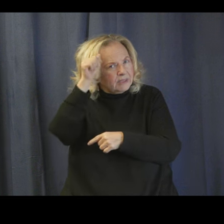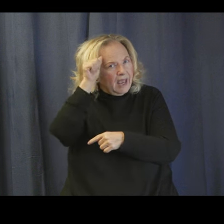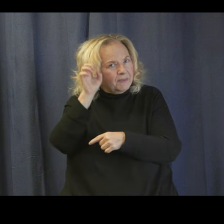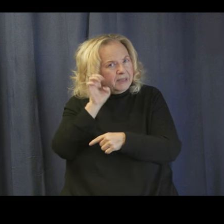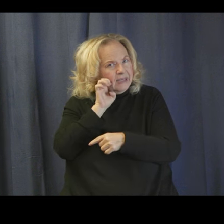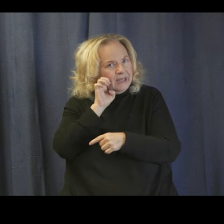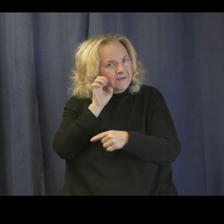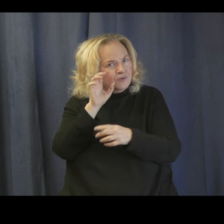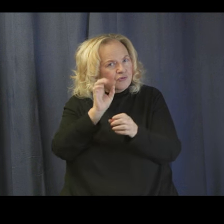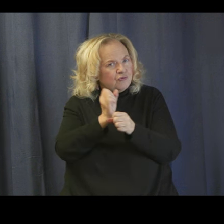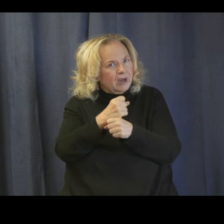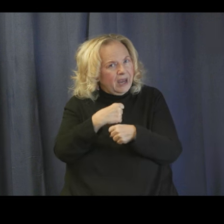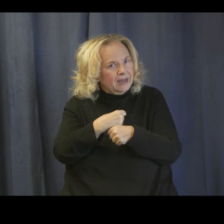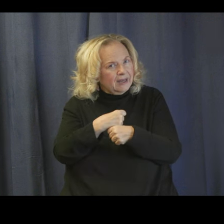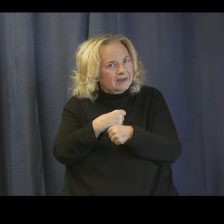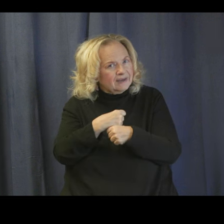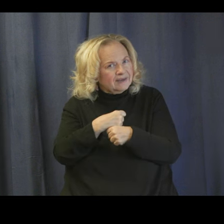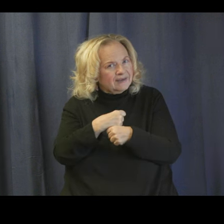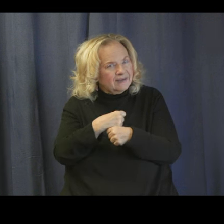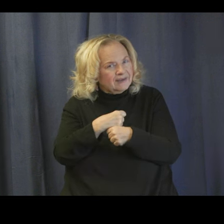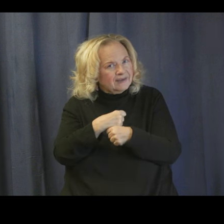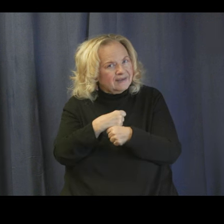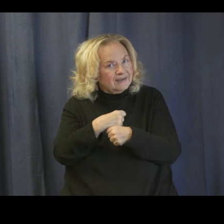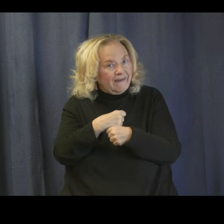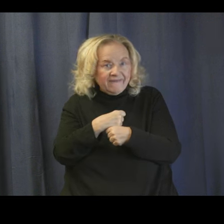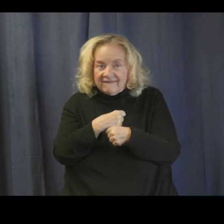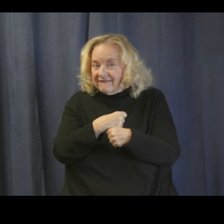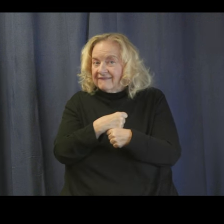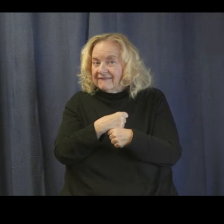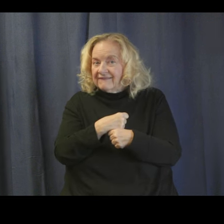was Adam and Eve created?